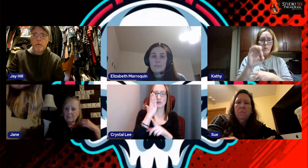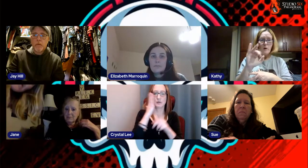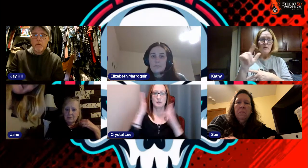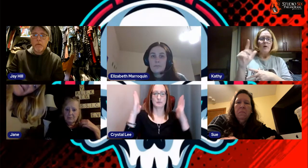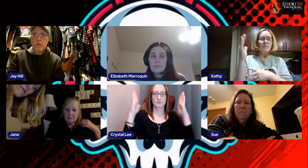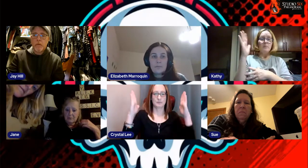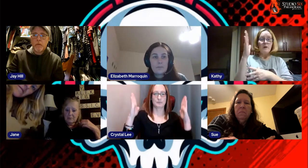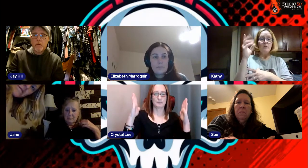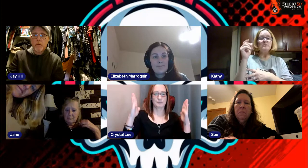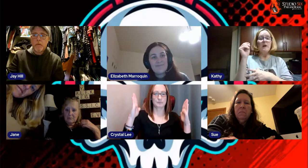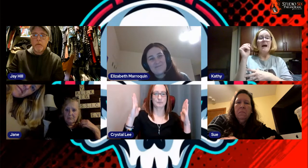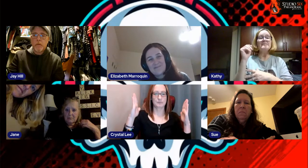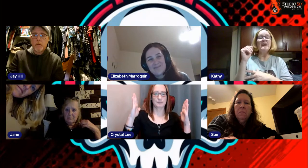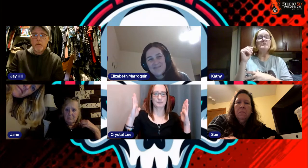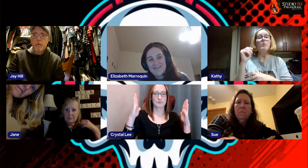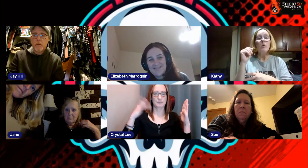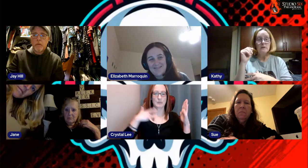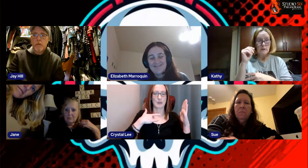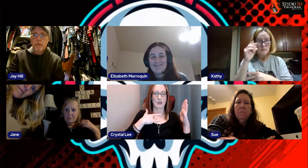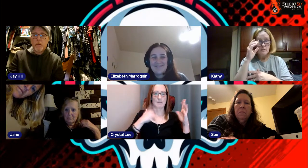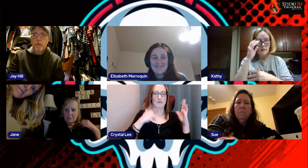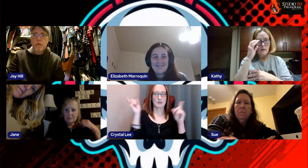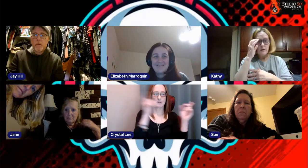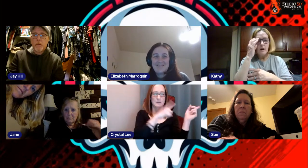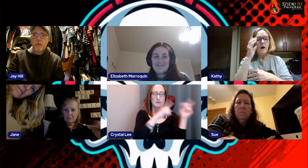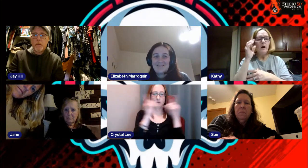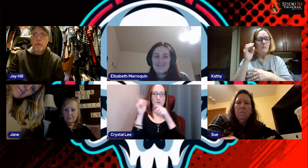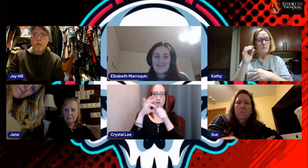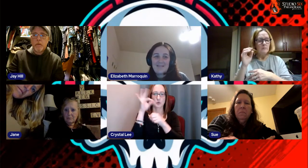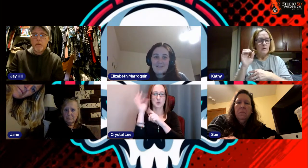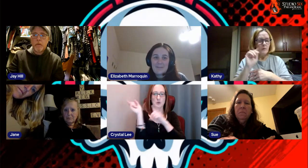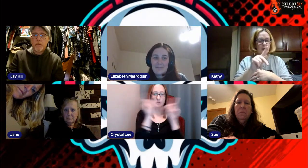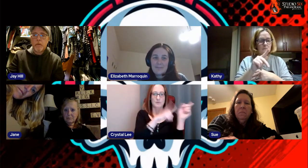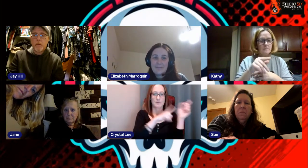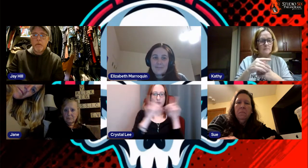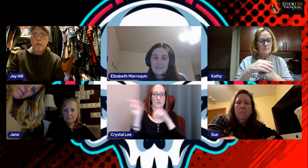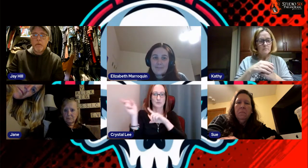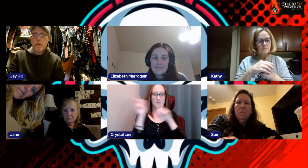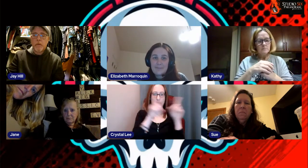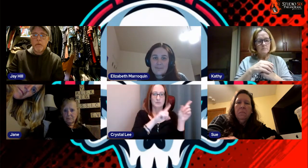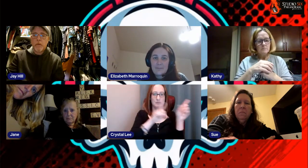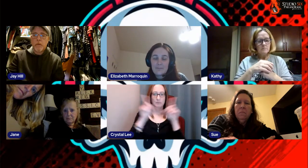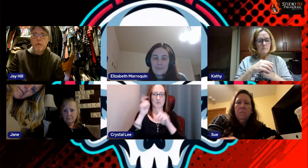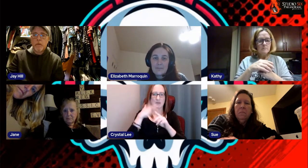See the portal, the mirror was acting as a portal. Oh, okay.